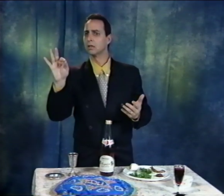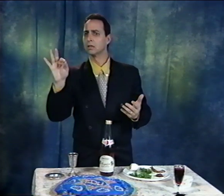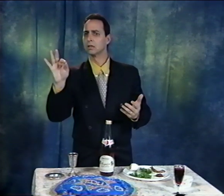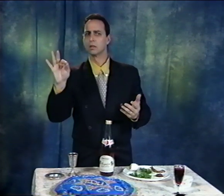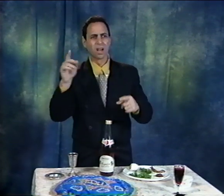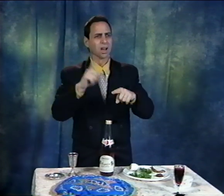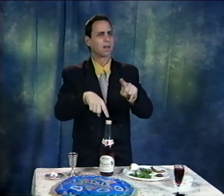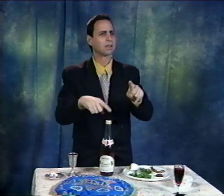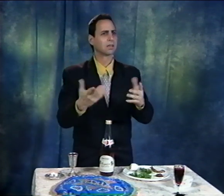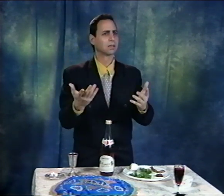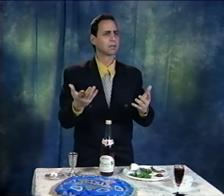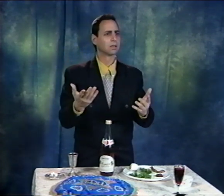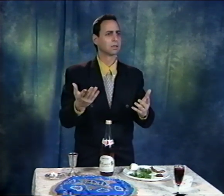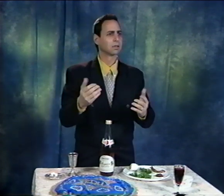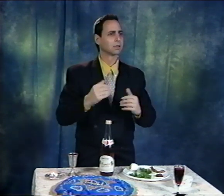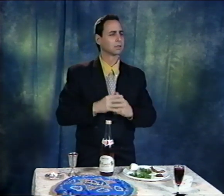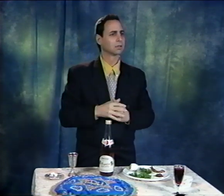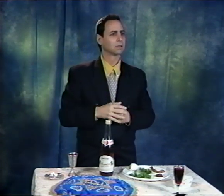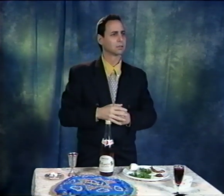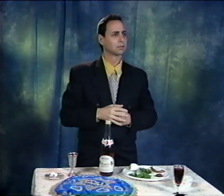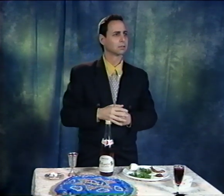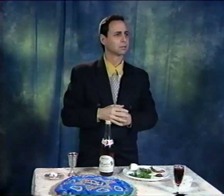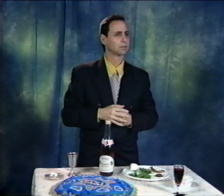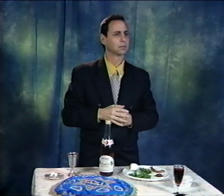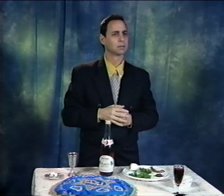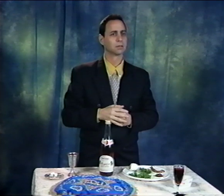Did you find it? You can't find it?